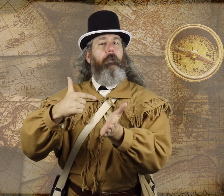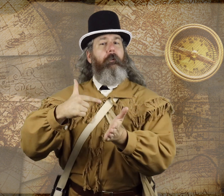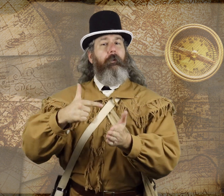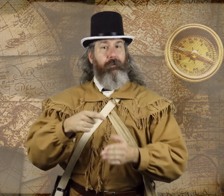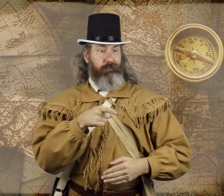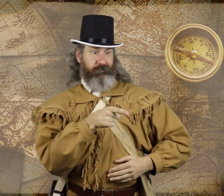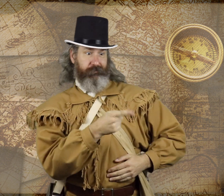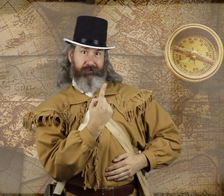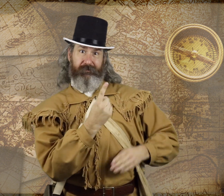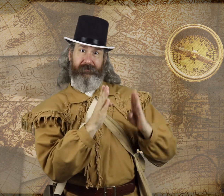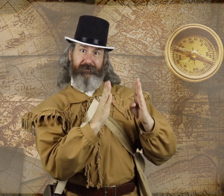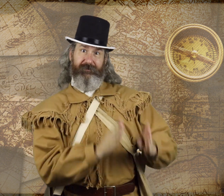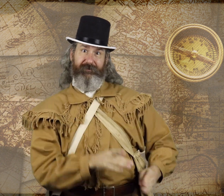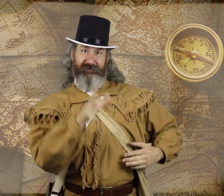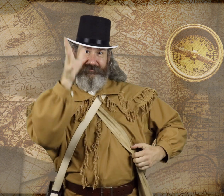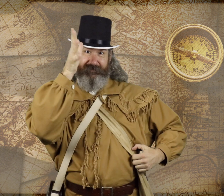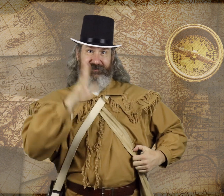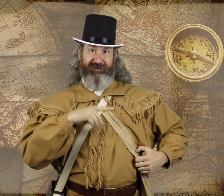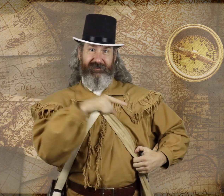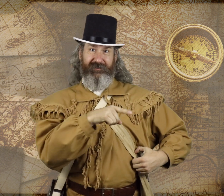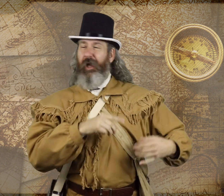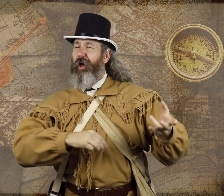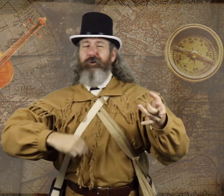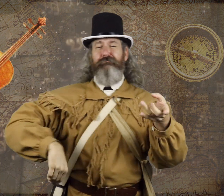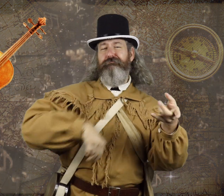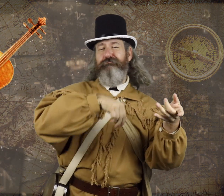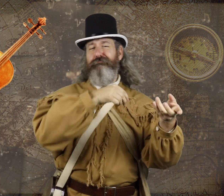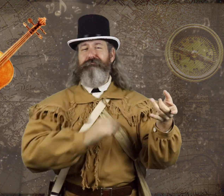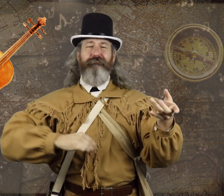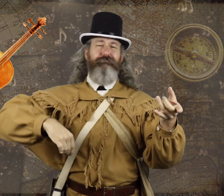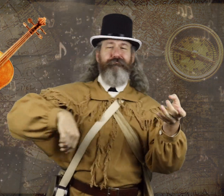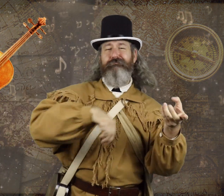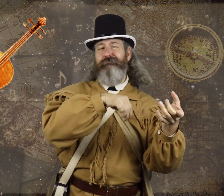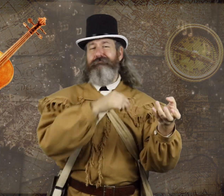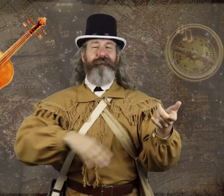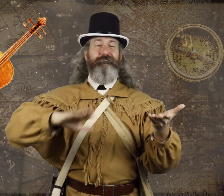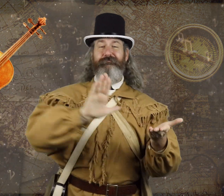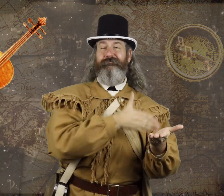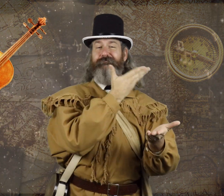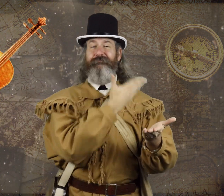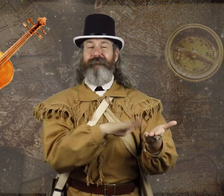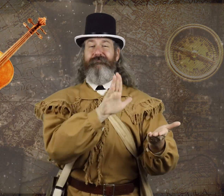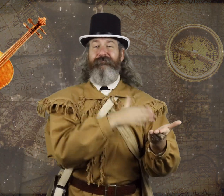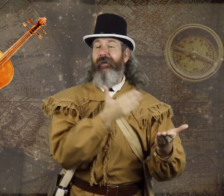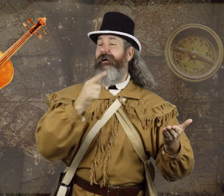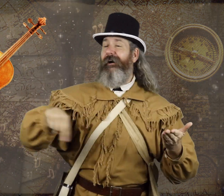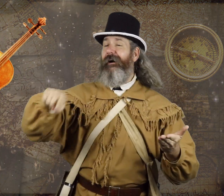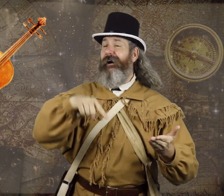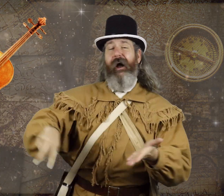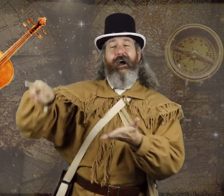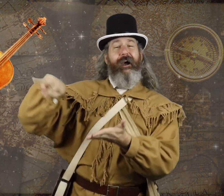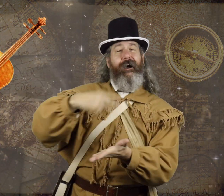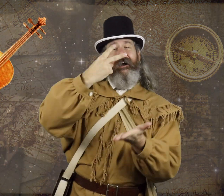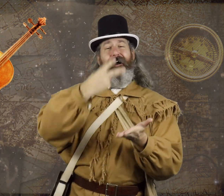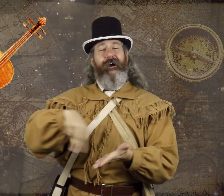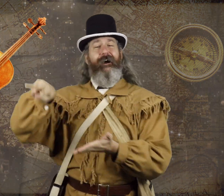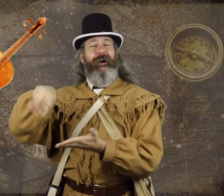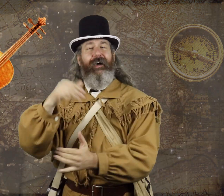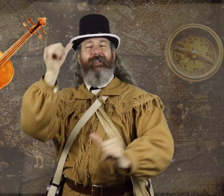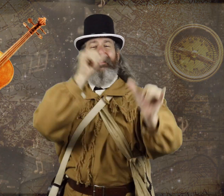Sometimes one man played the violin. Everyone would dance, be silly, and enjoy themselves